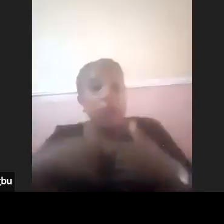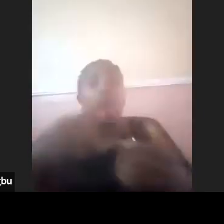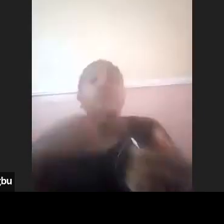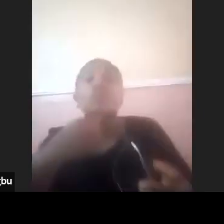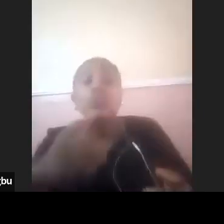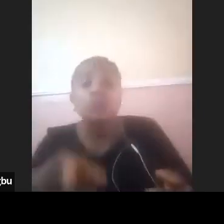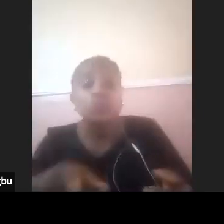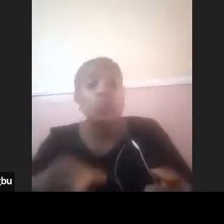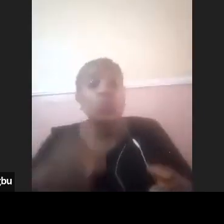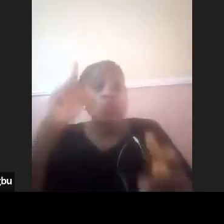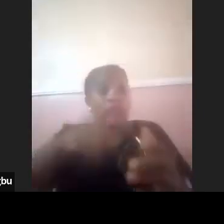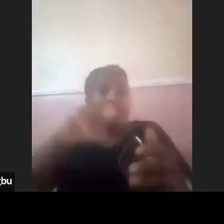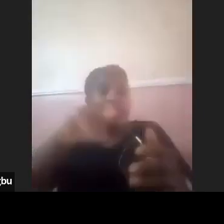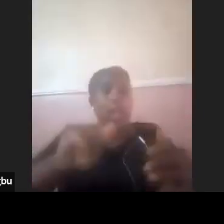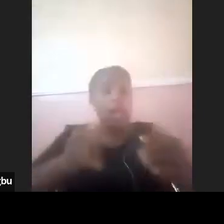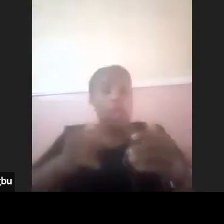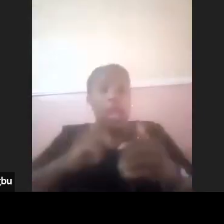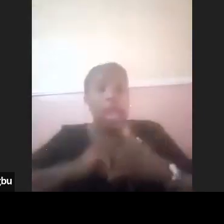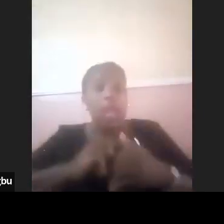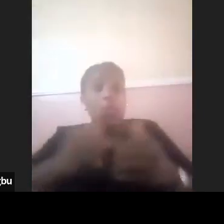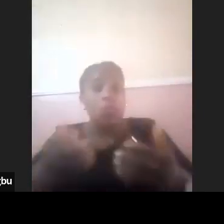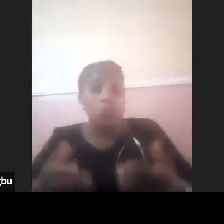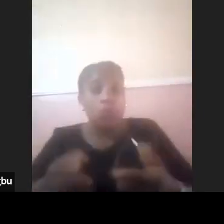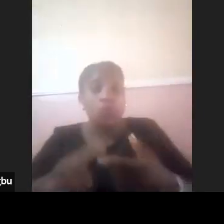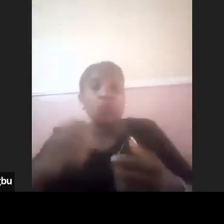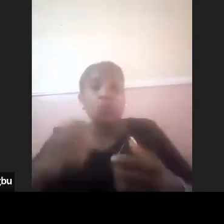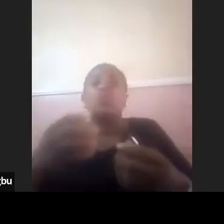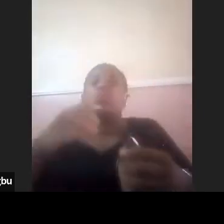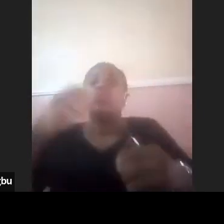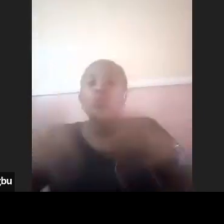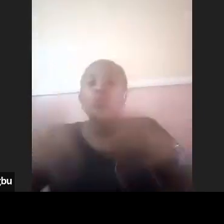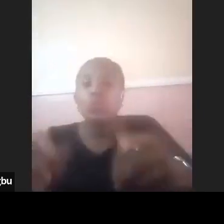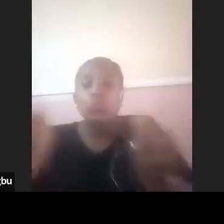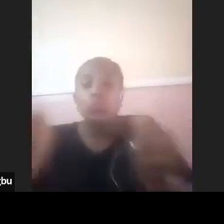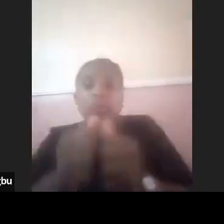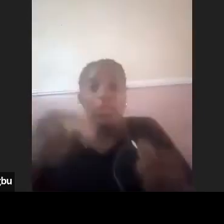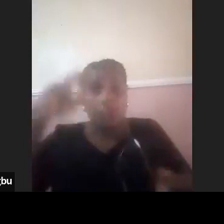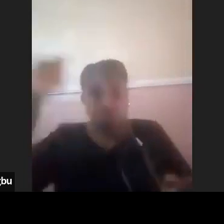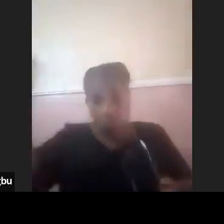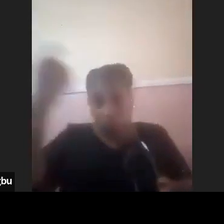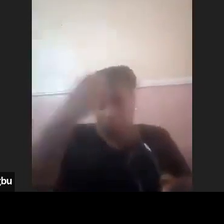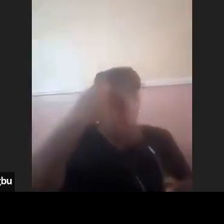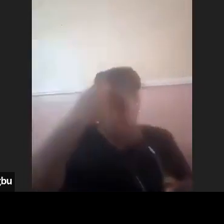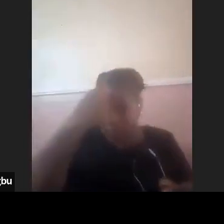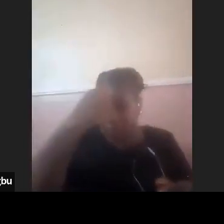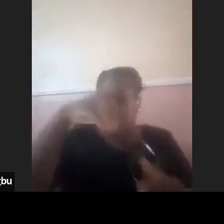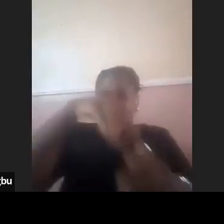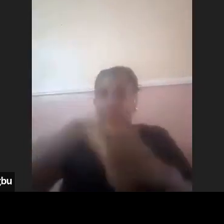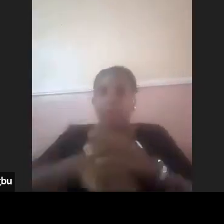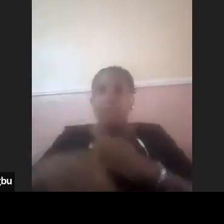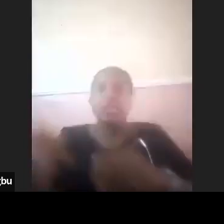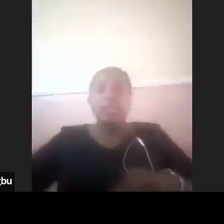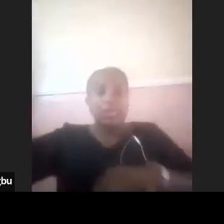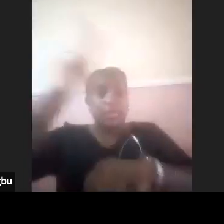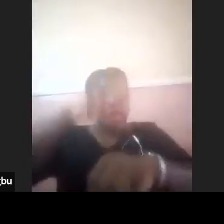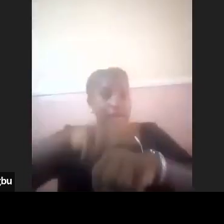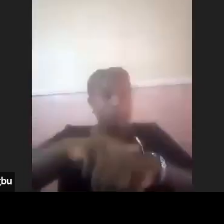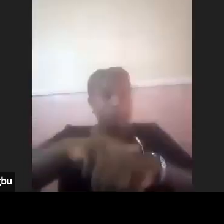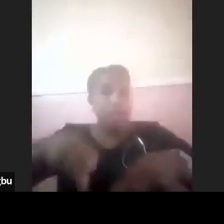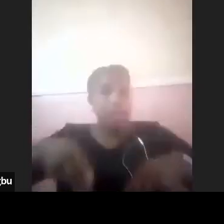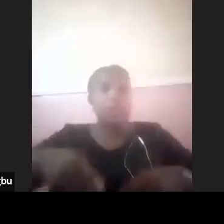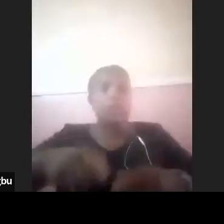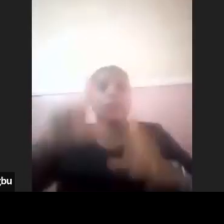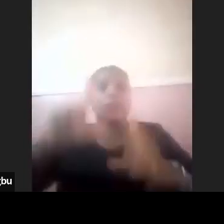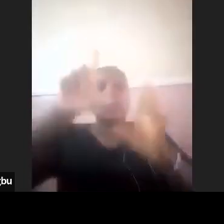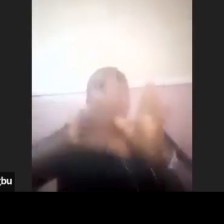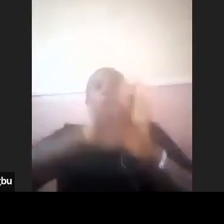I gave what I want to do at the level of where I work. I want to use the knowledge to empower. I want